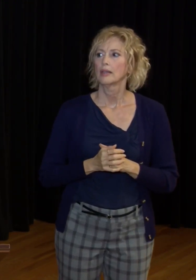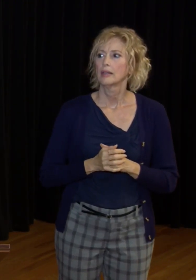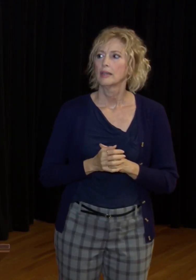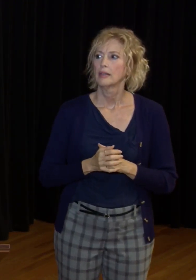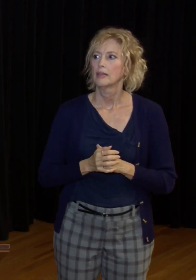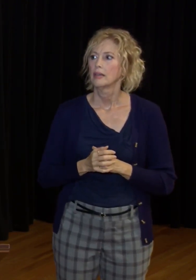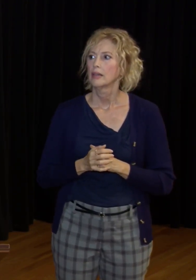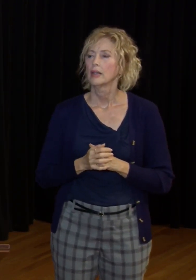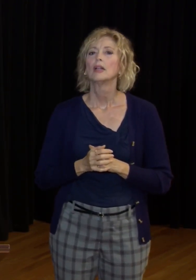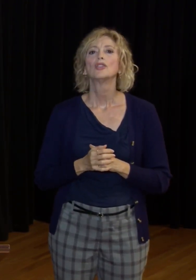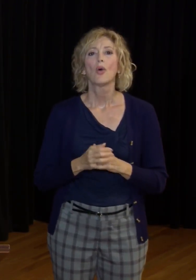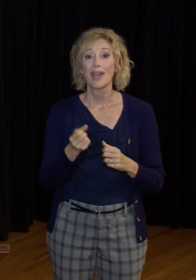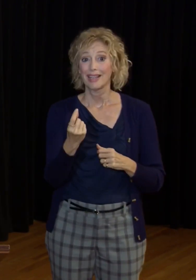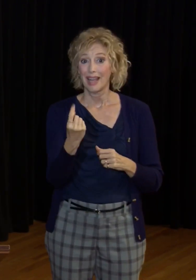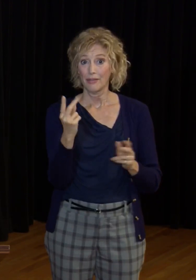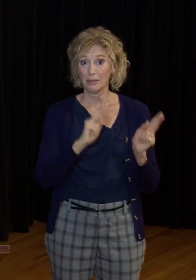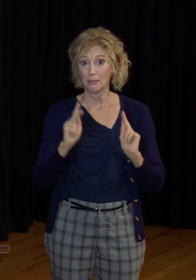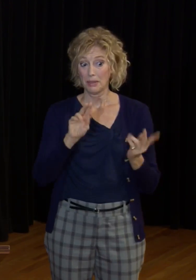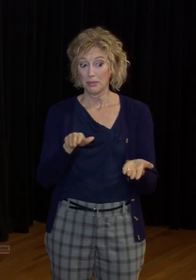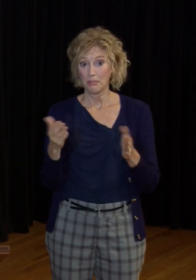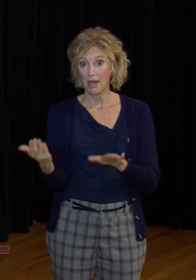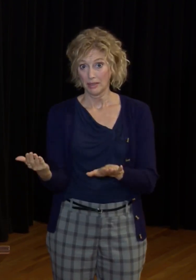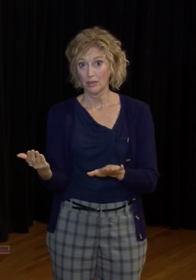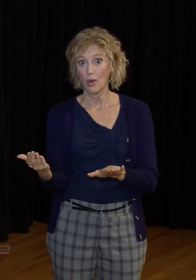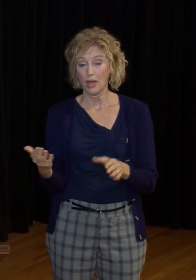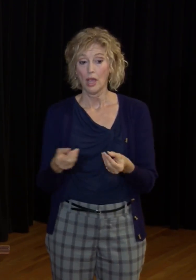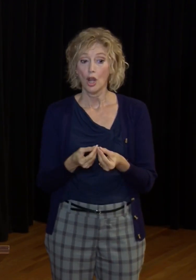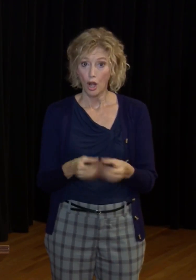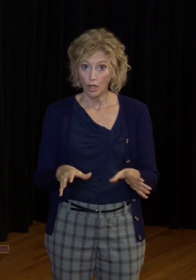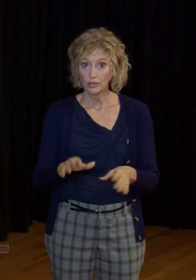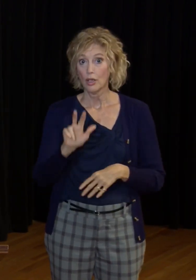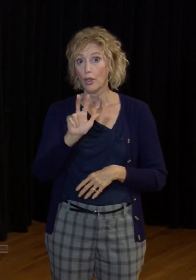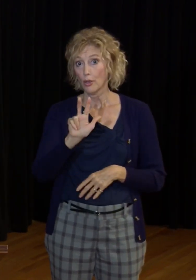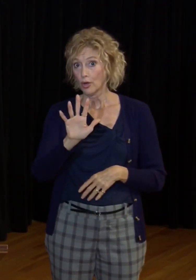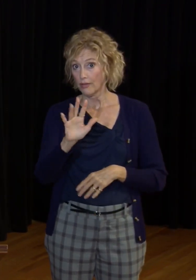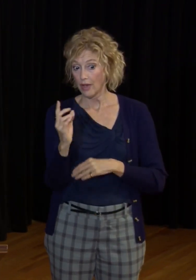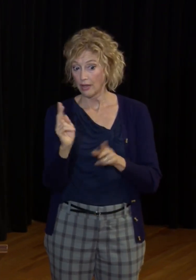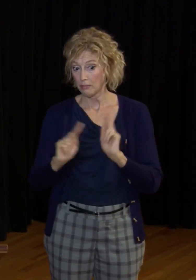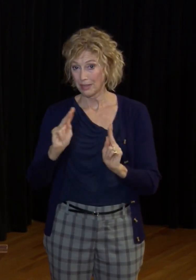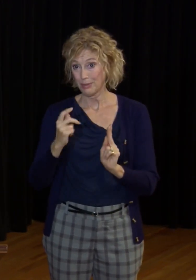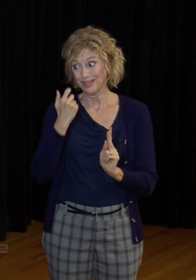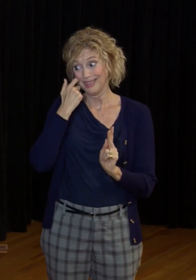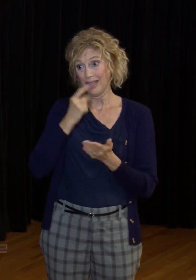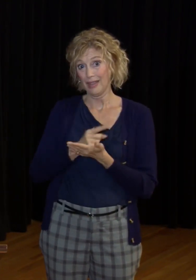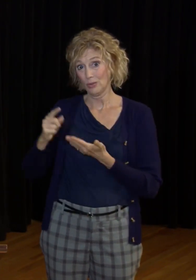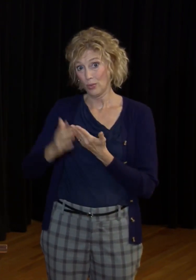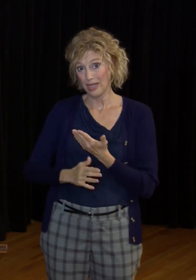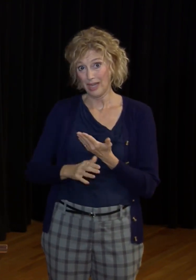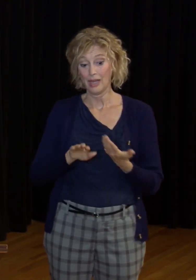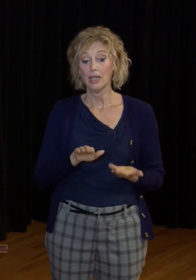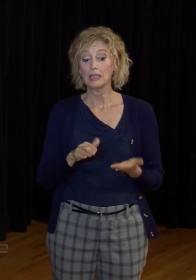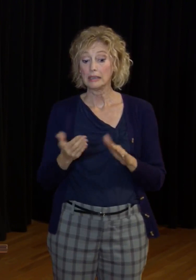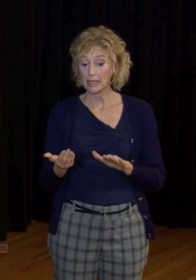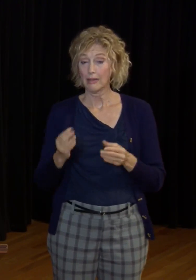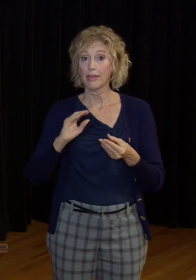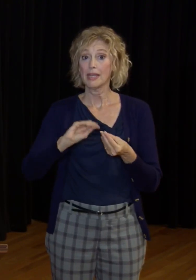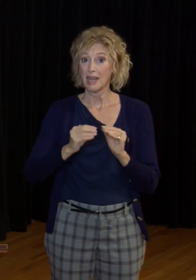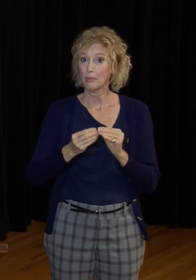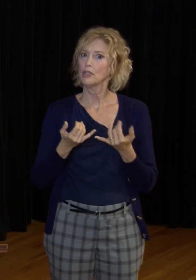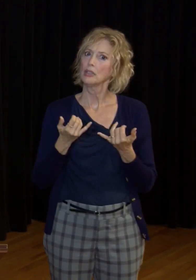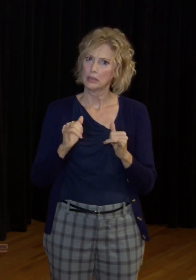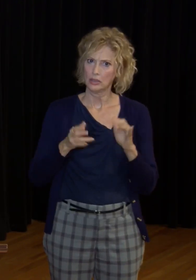2 days, 11 people died. But as I just said, we lost 35 people just over this weekend. So our fatalities are still up. We don't want